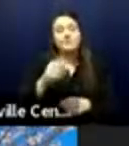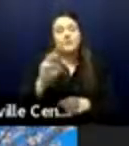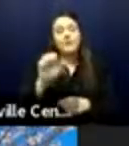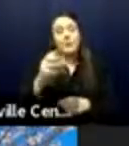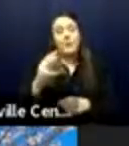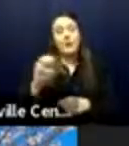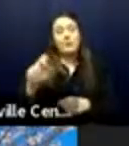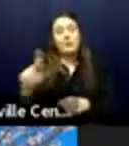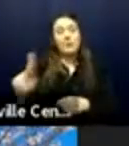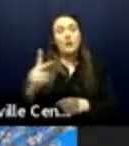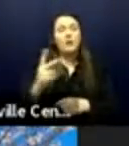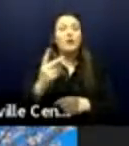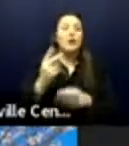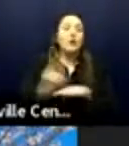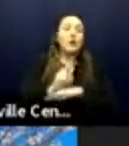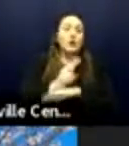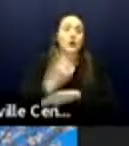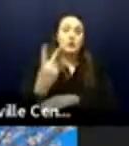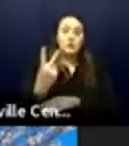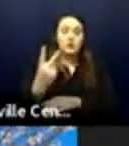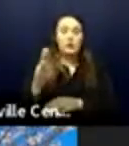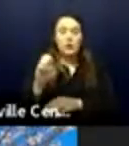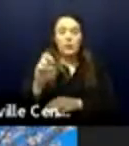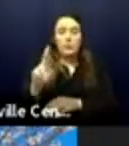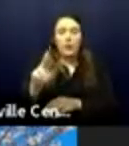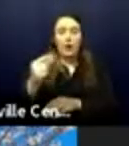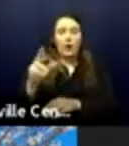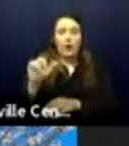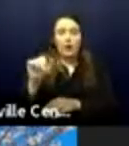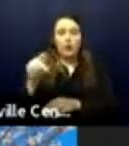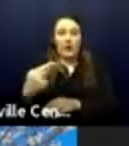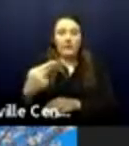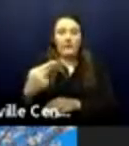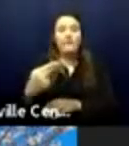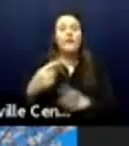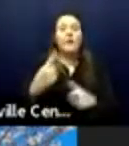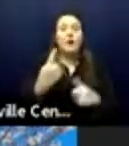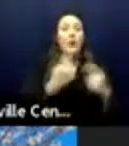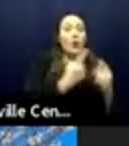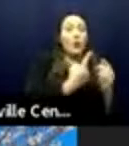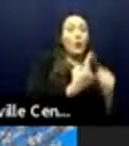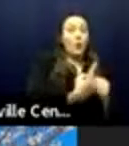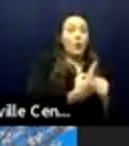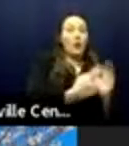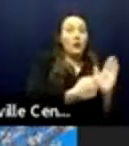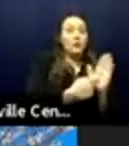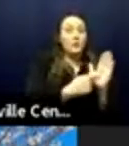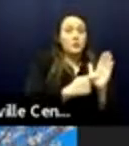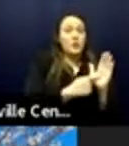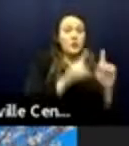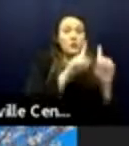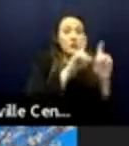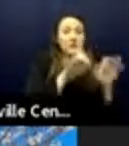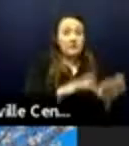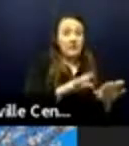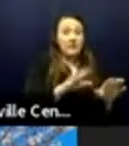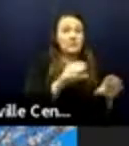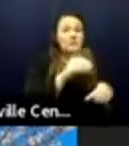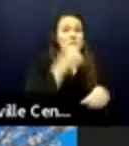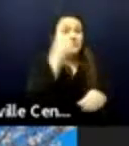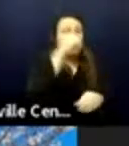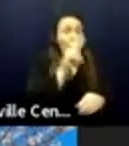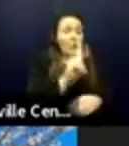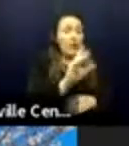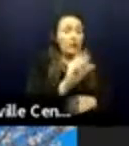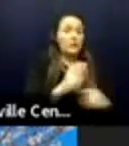we utilize 2 bar graphs, one that shows a sample of the tests conducted for Knox County residents, and another for the